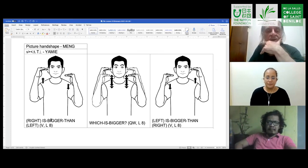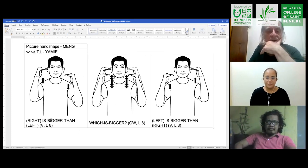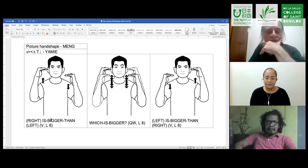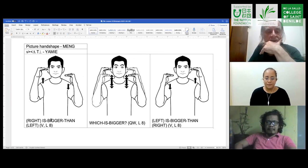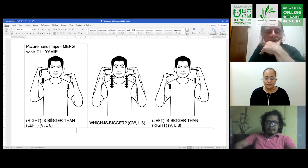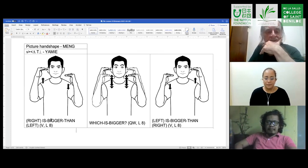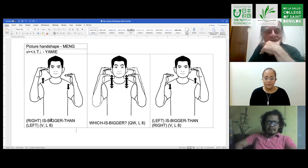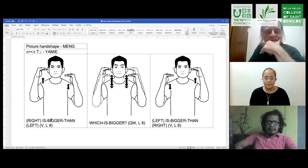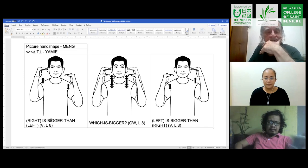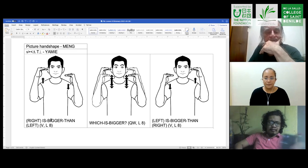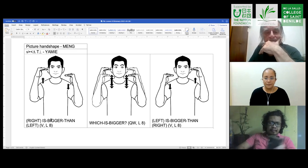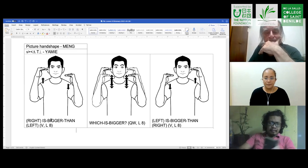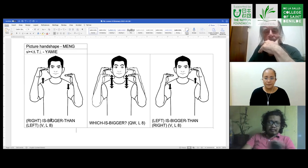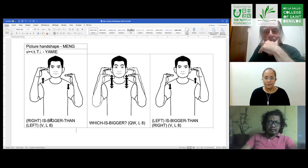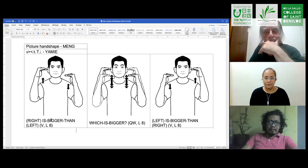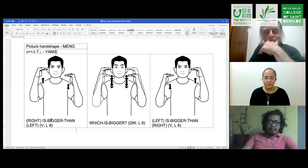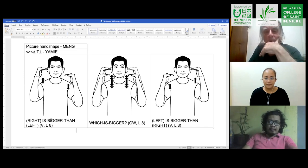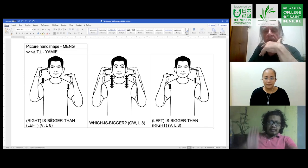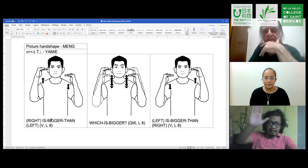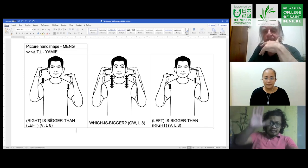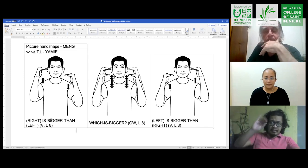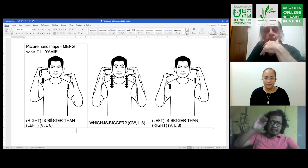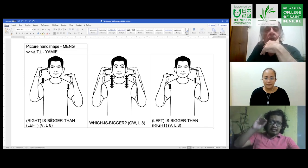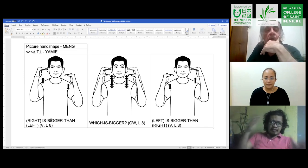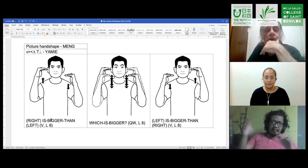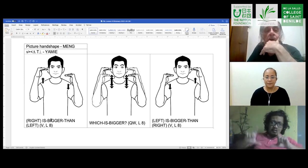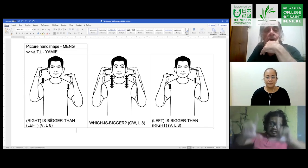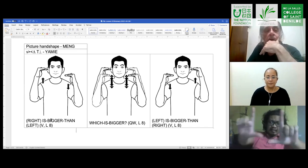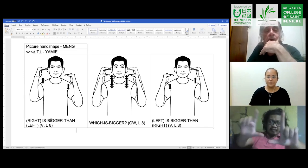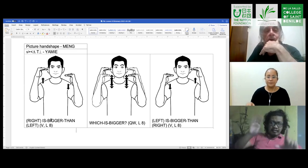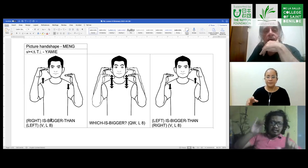Okay, never mind, I think. Okay. This is Meng. All right.